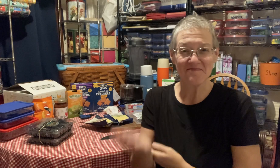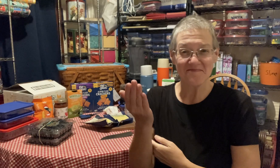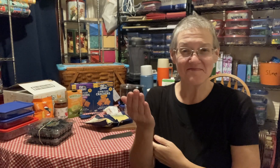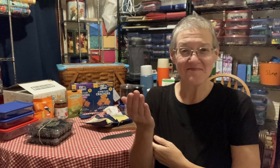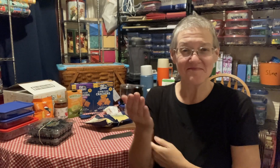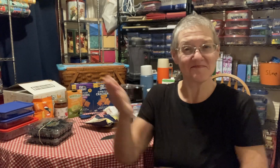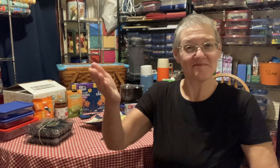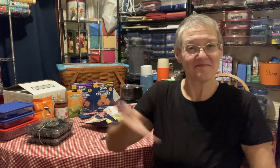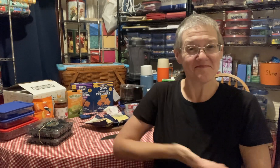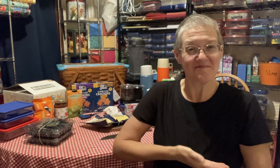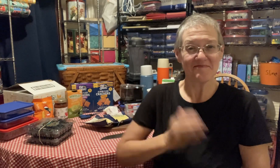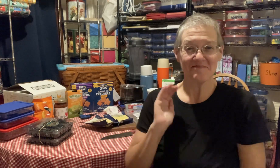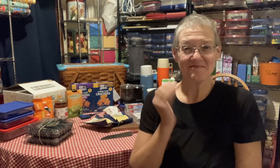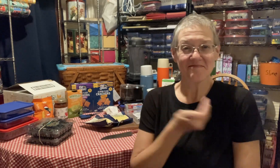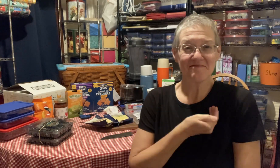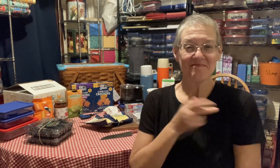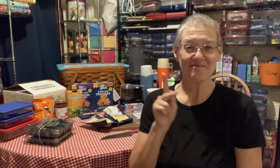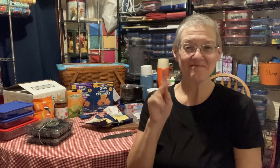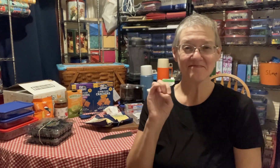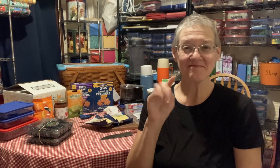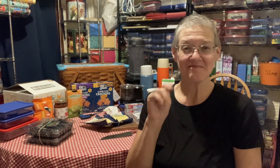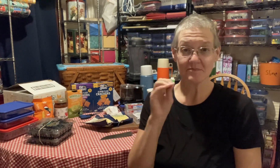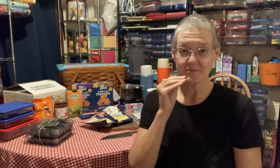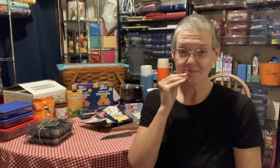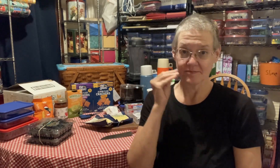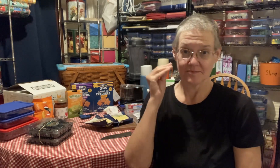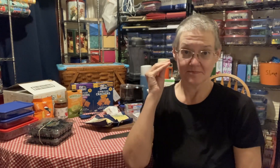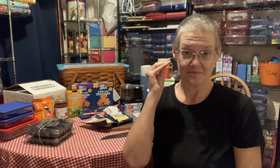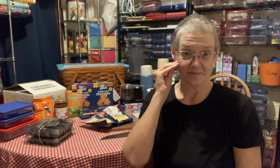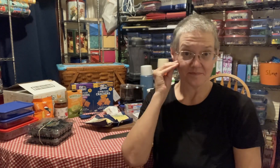Good morning. Welcome to our keto home.